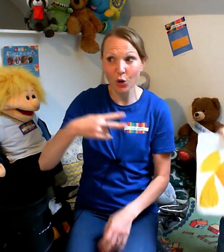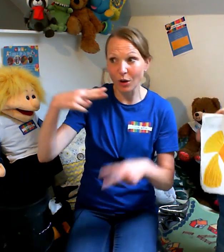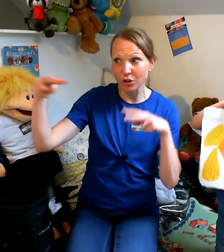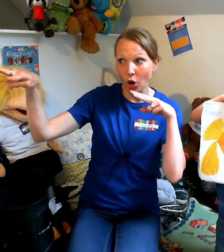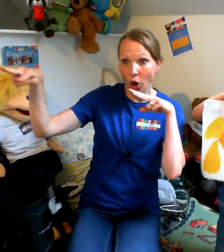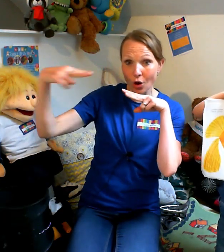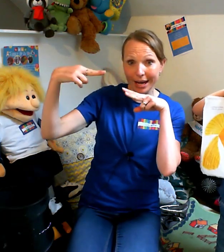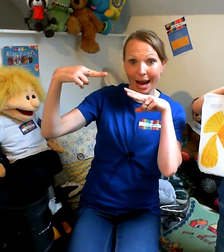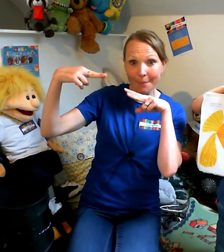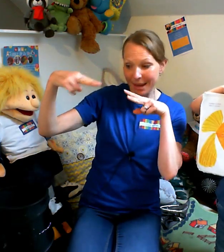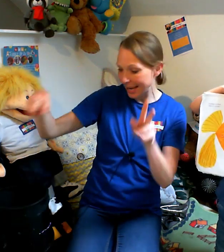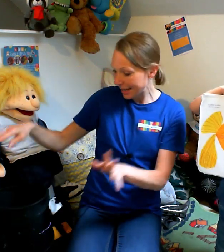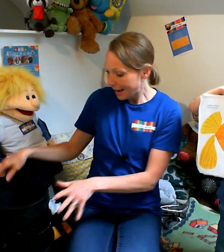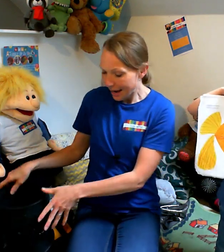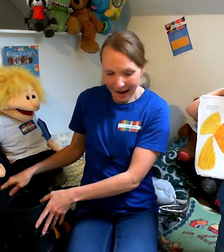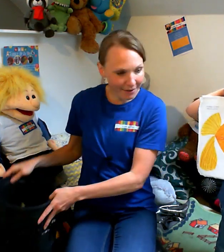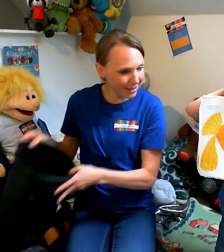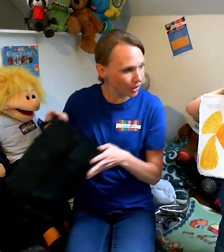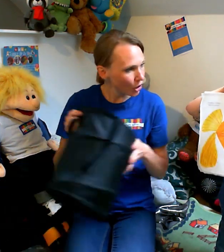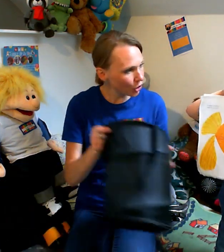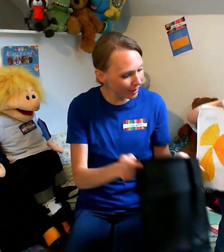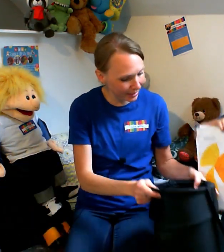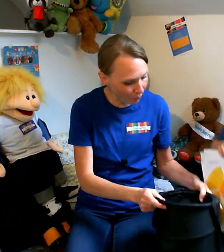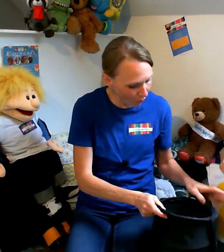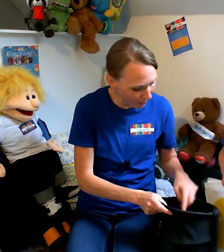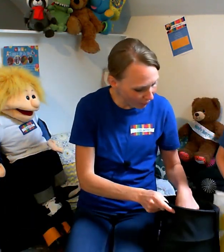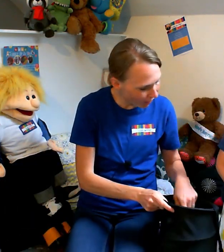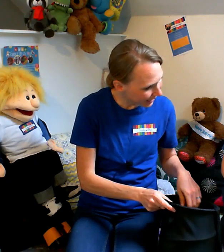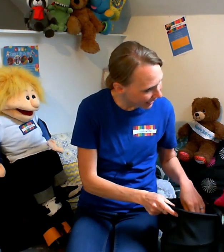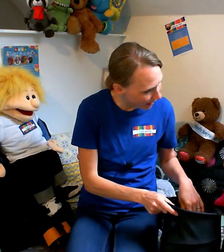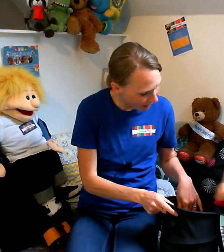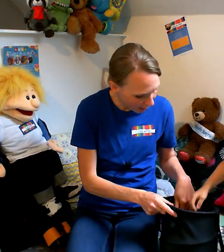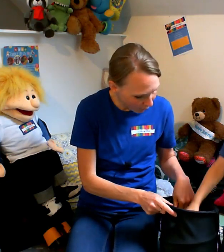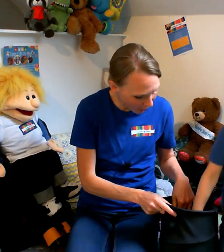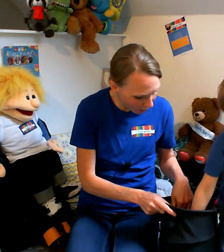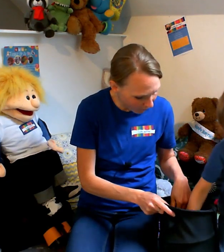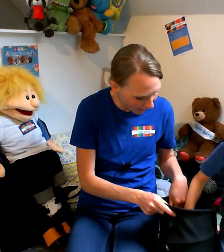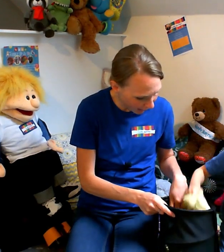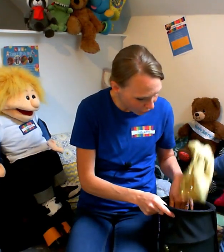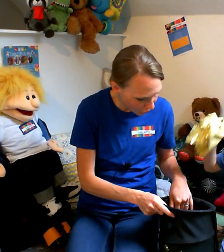was looking at me. Harris, shall we see what we've got in here? Have we got a fish? A fish.